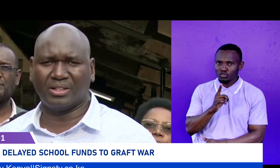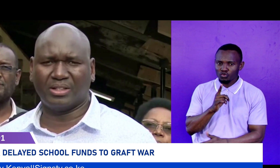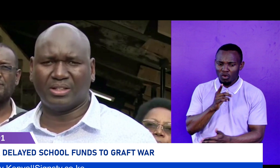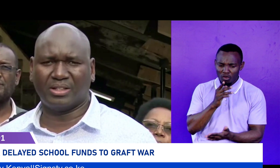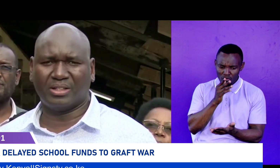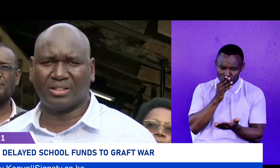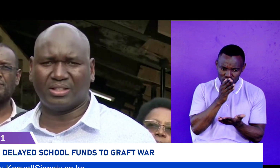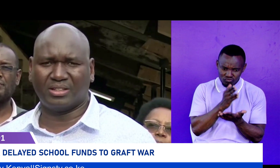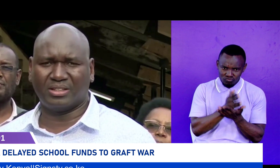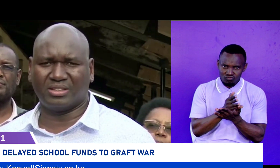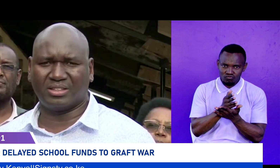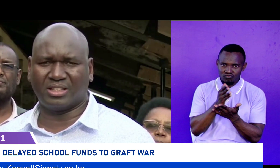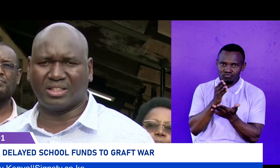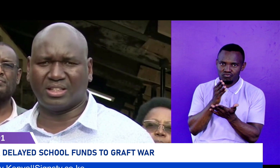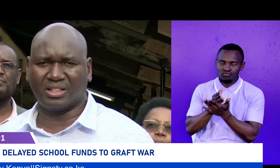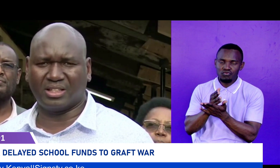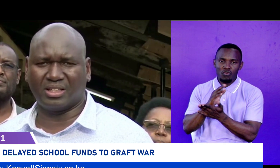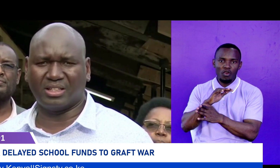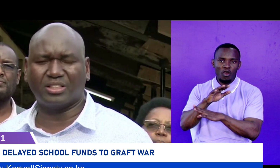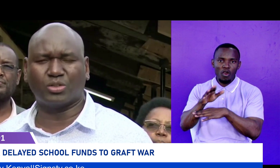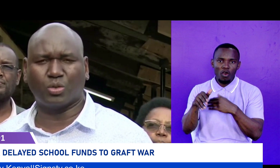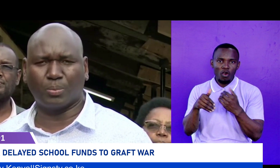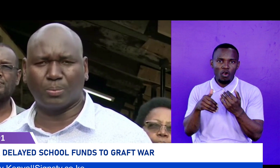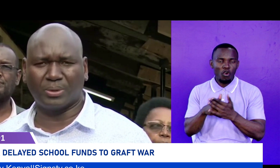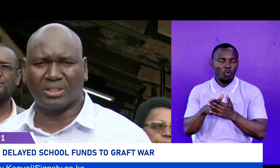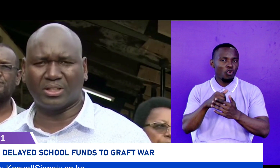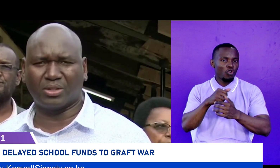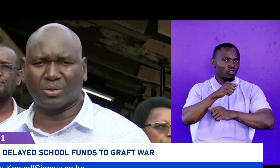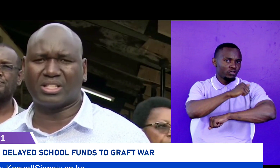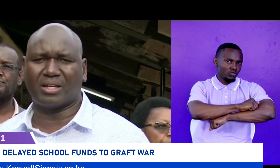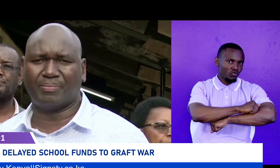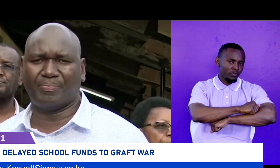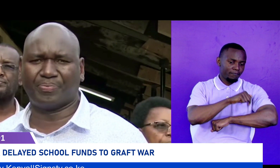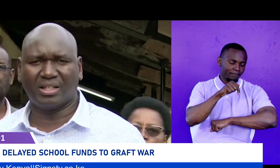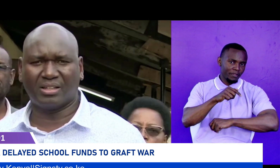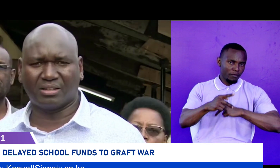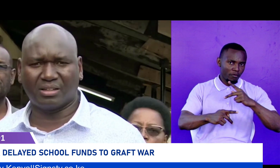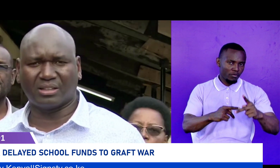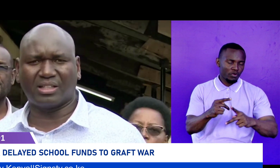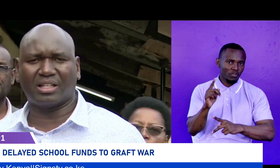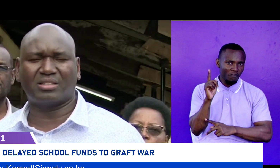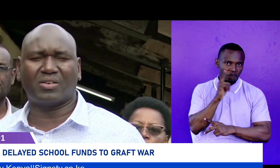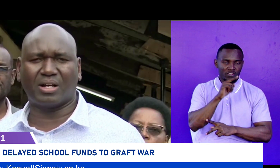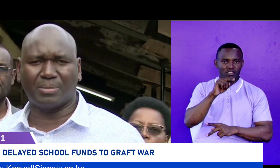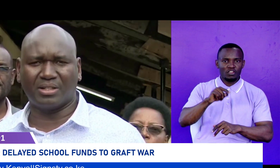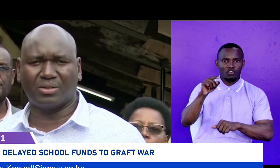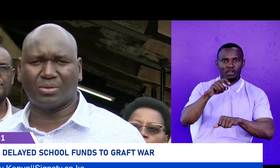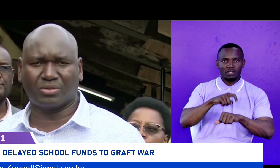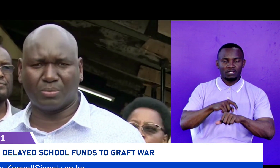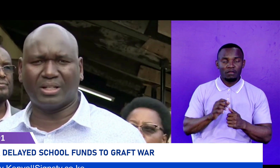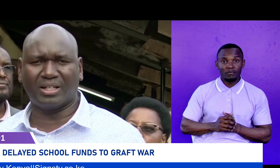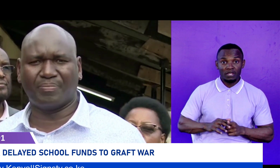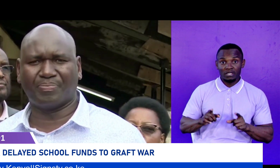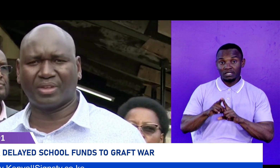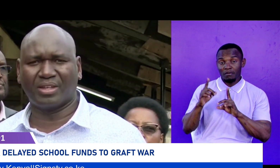process of all the school data is completed on time. The data that is now coming in or streaming in